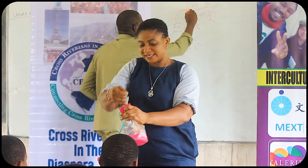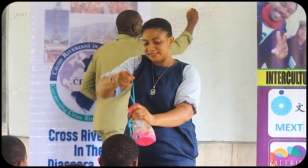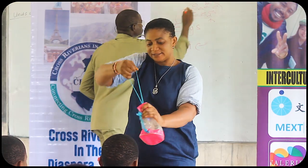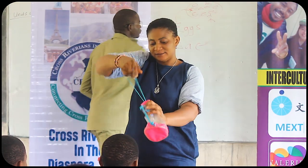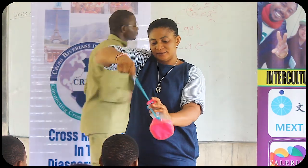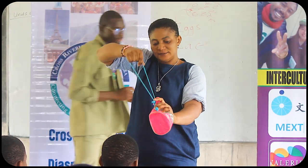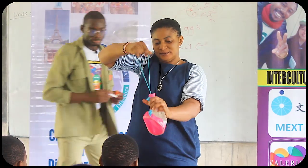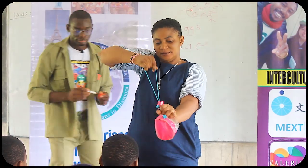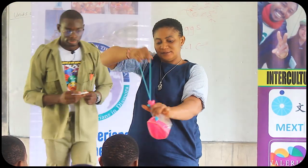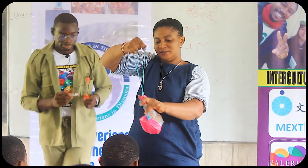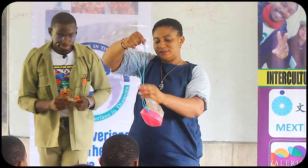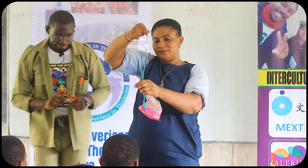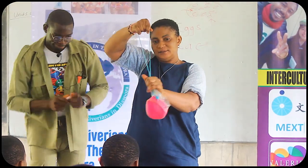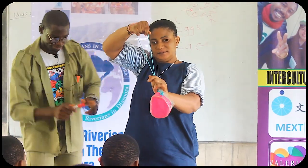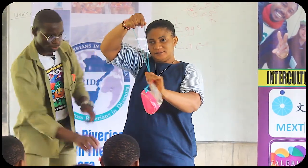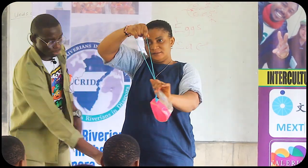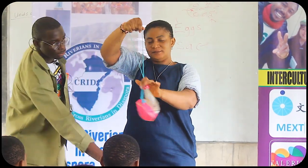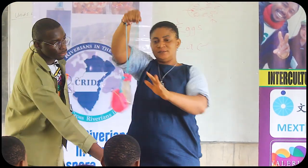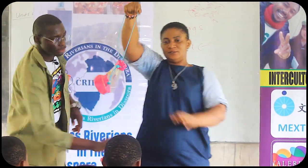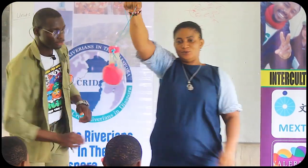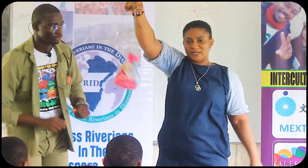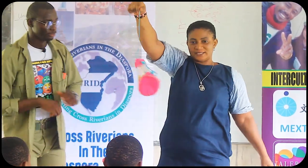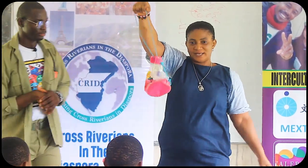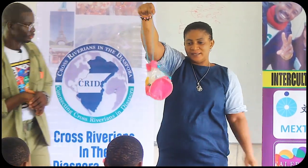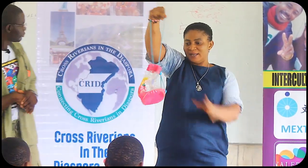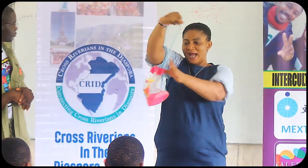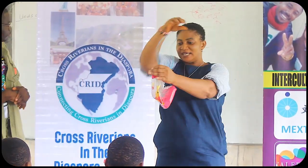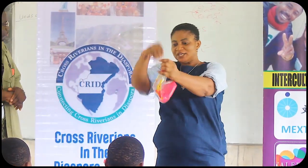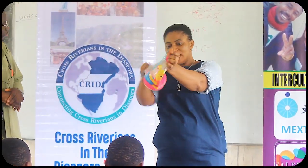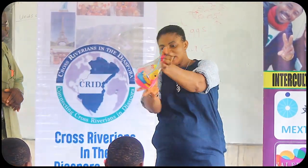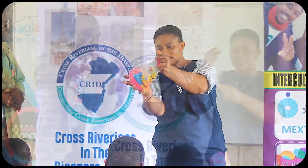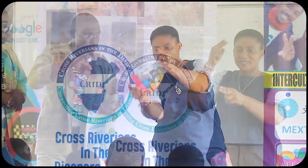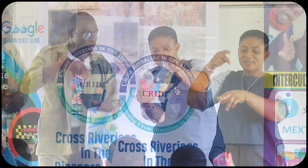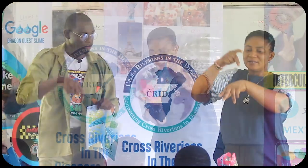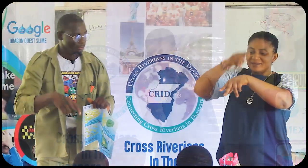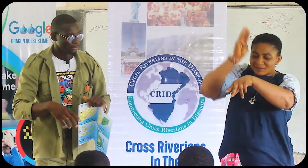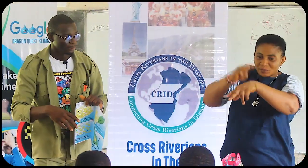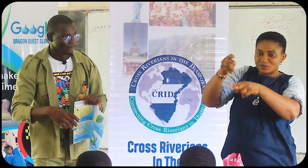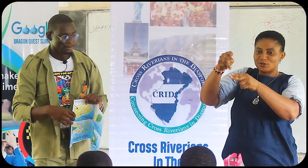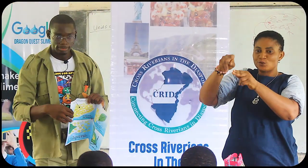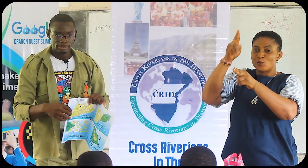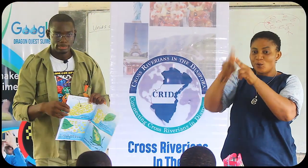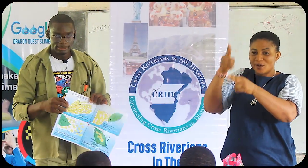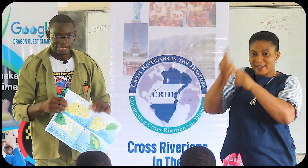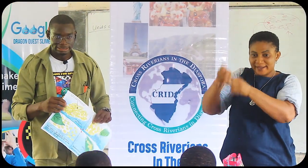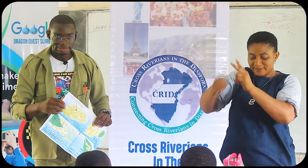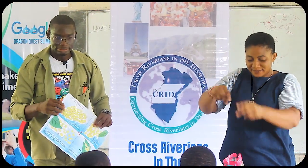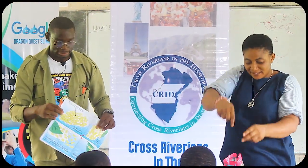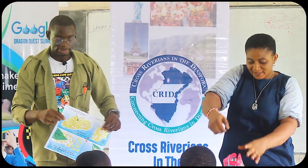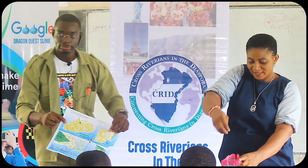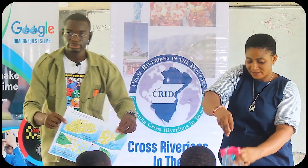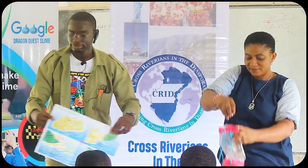it's like this. See? Do you understand? And here, inside here, mosquito